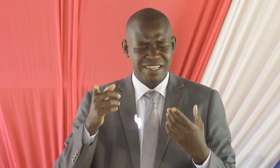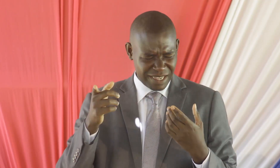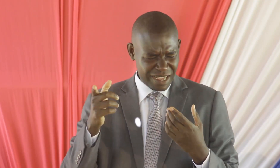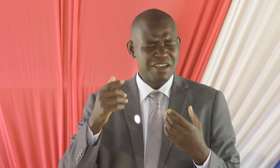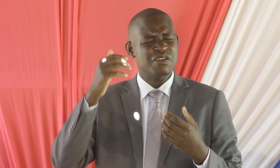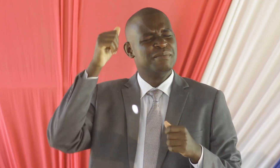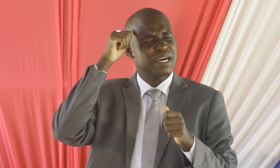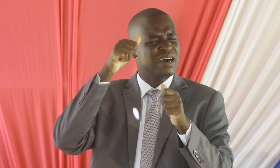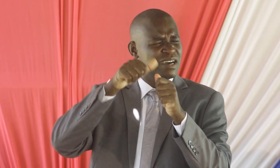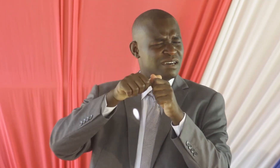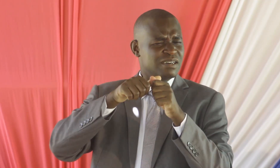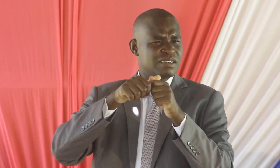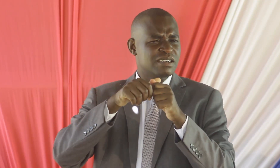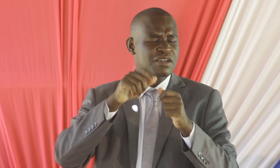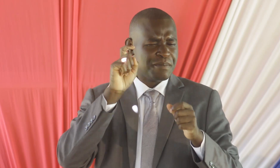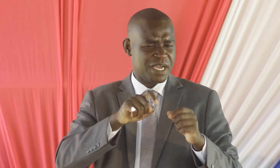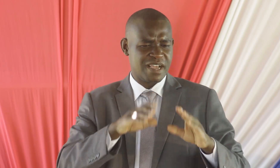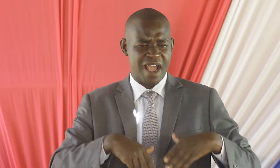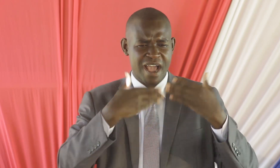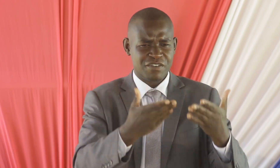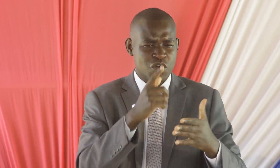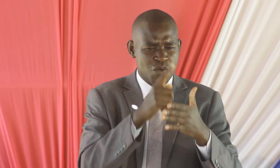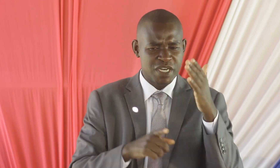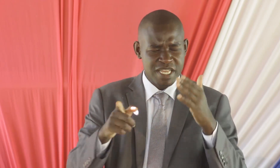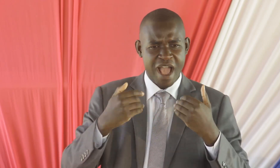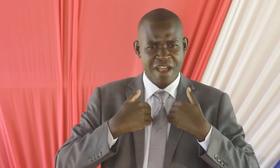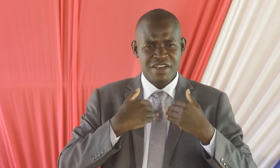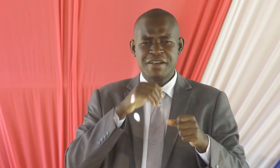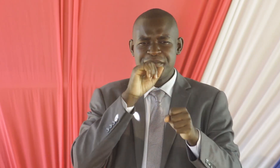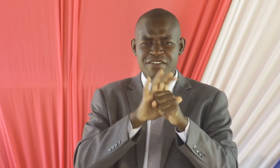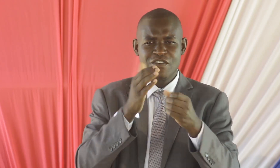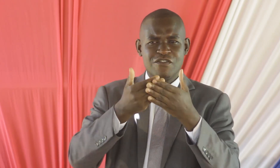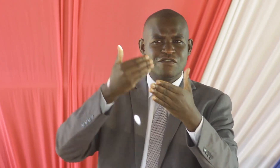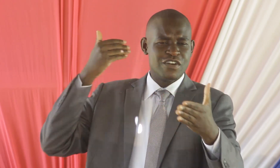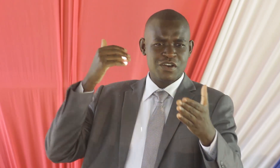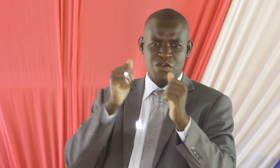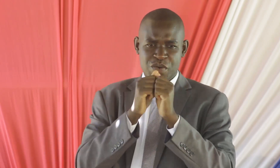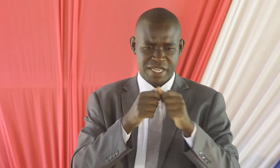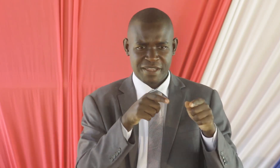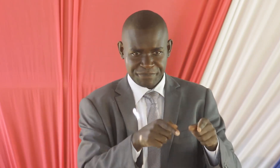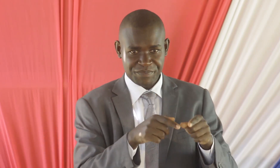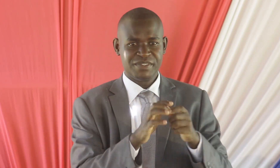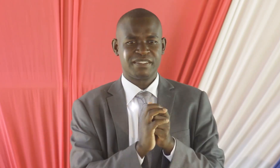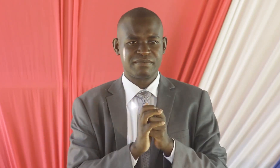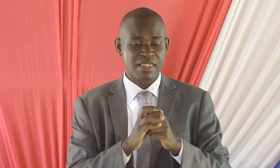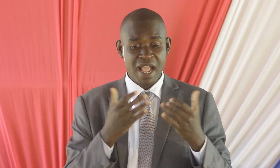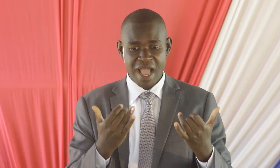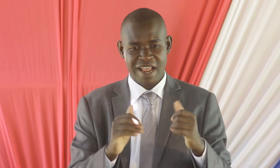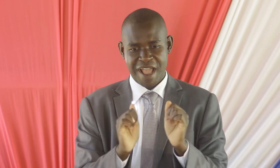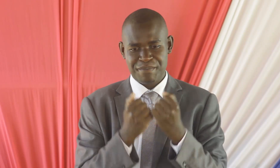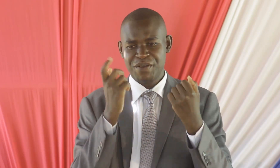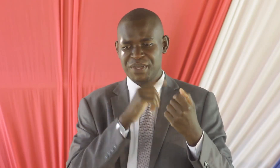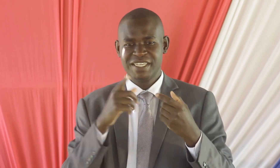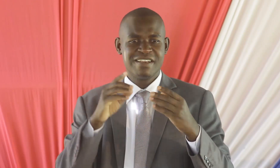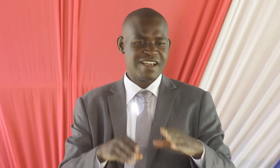my friend. Remember, I must show you the best of